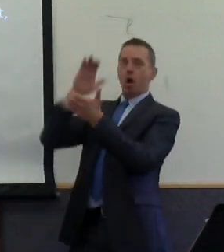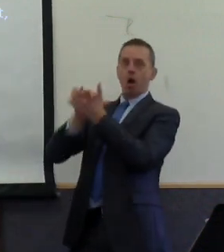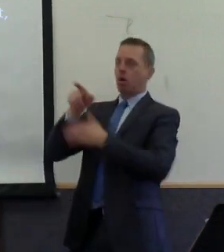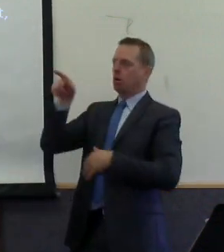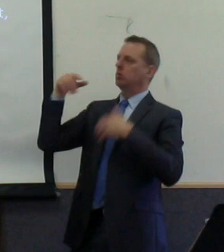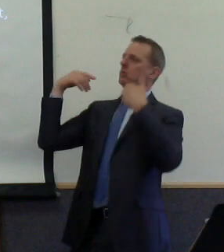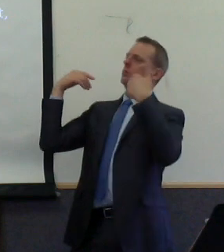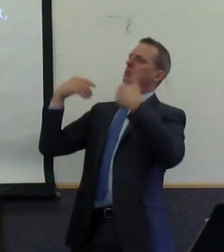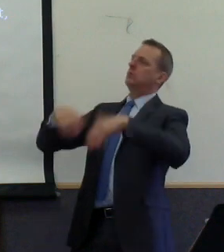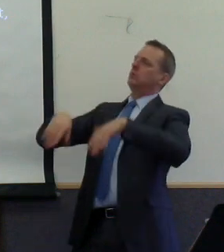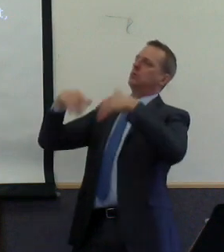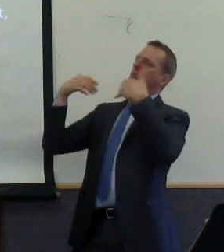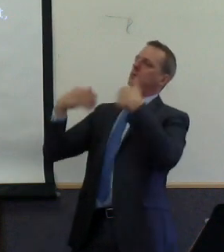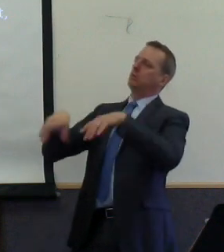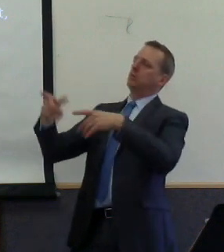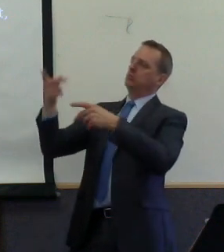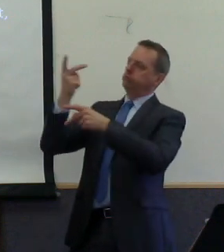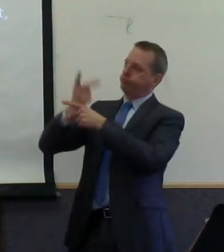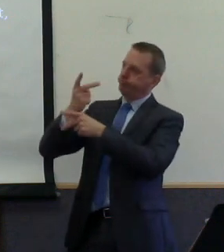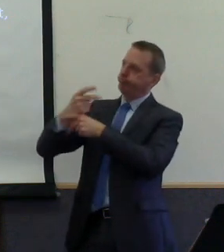Just like wives and husbands,